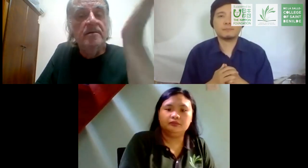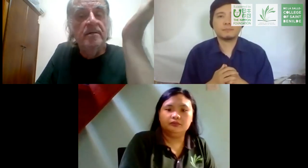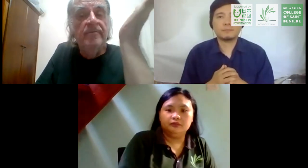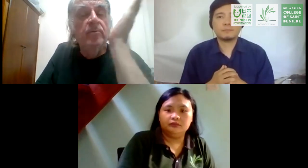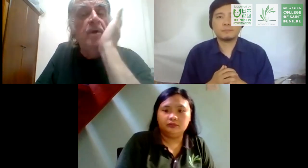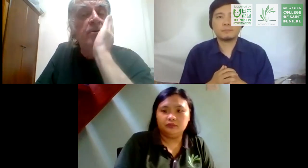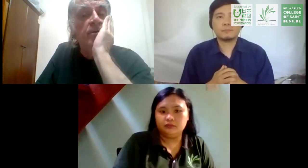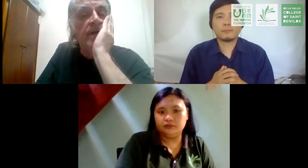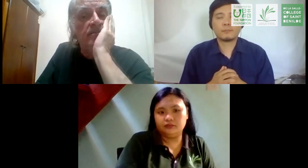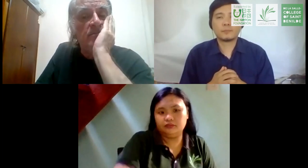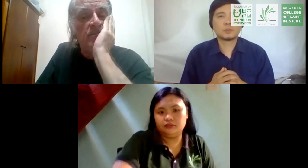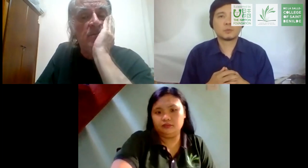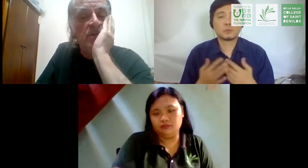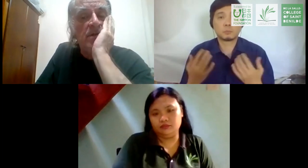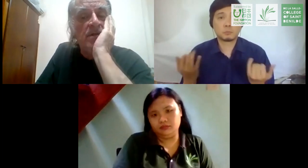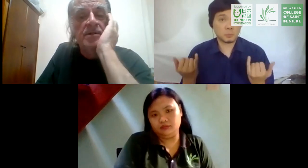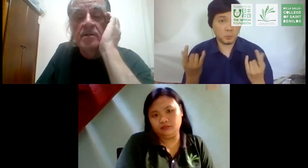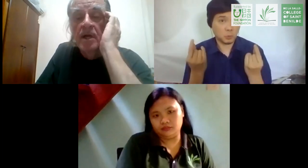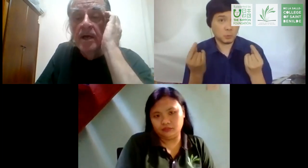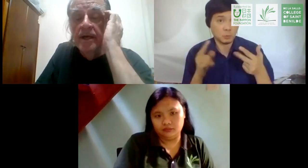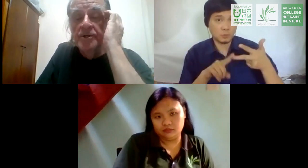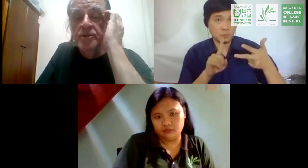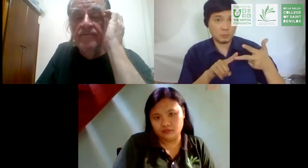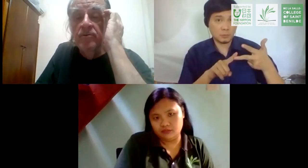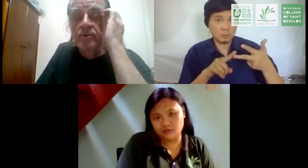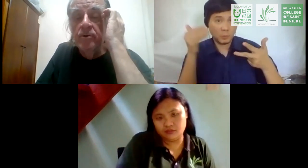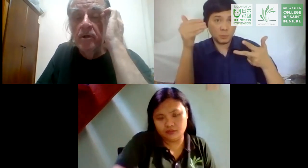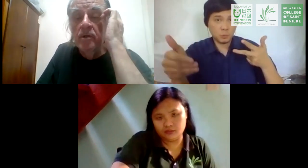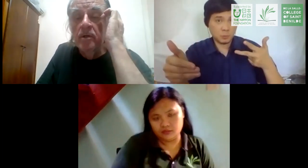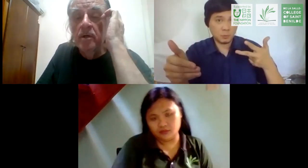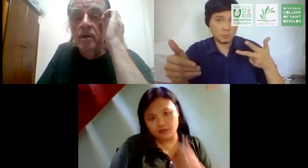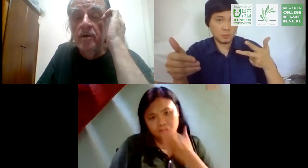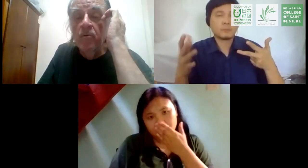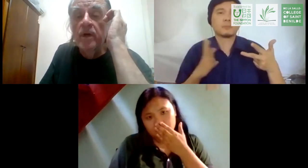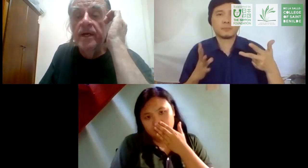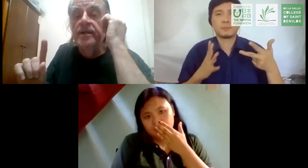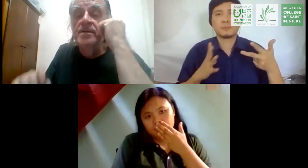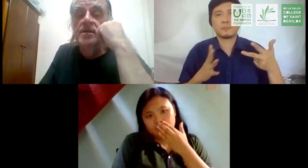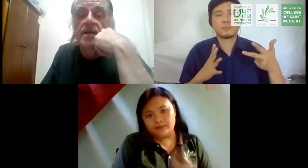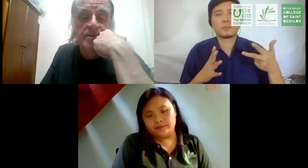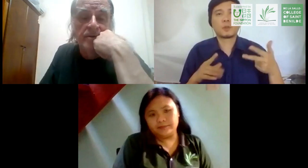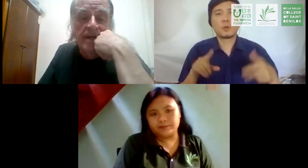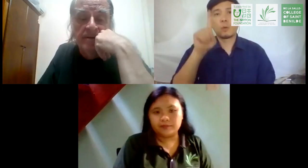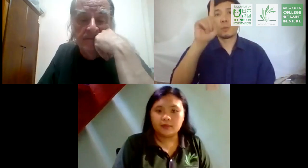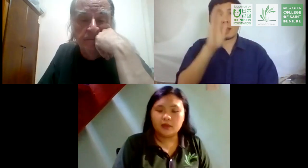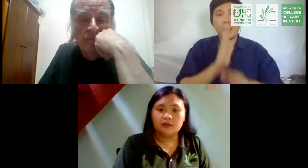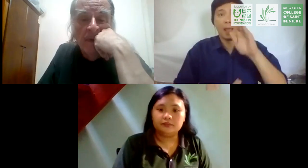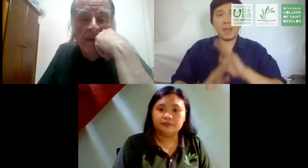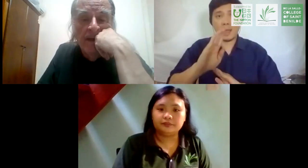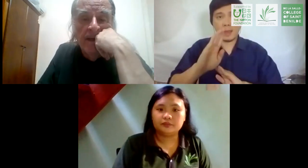if you want to do that, let's each of you get your one-handed signs together, and